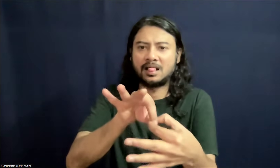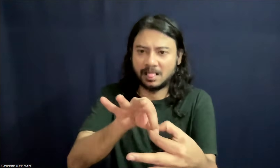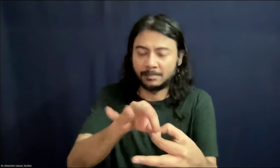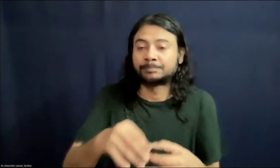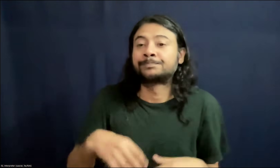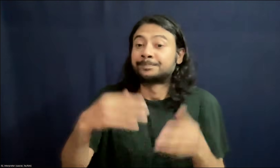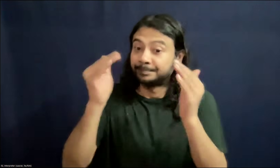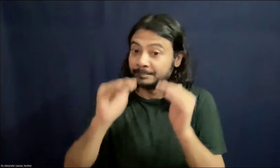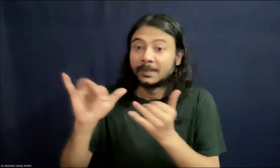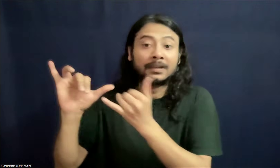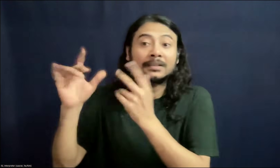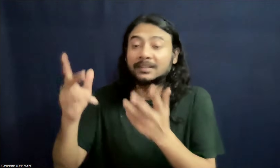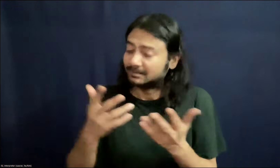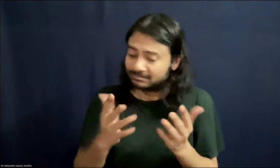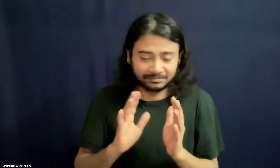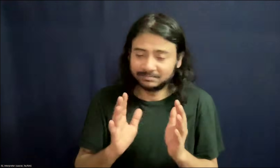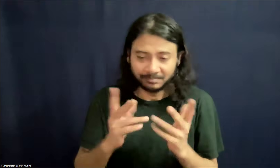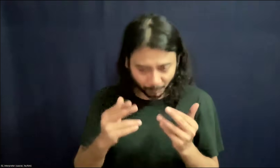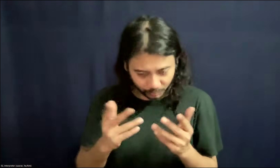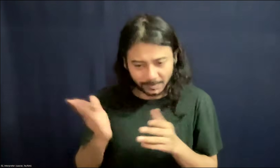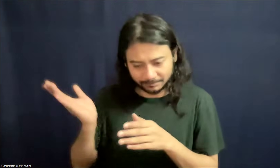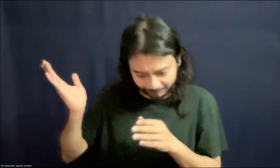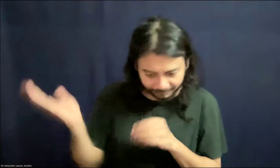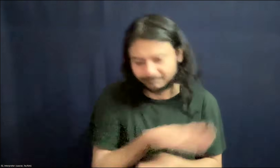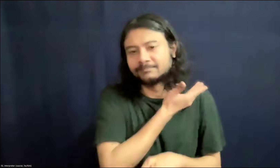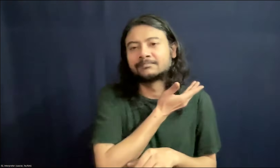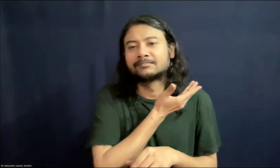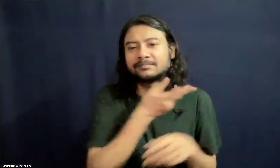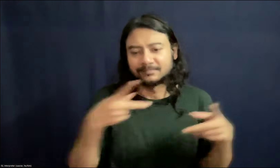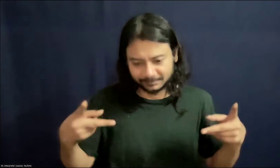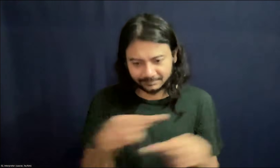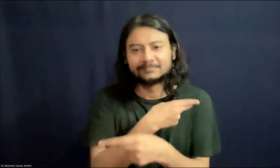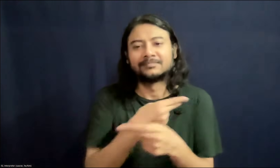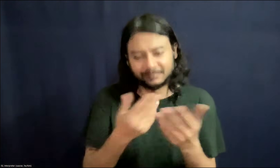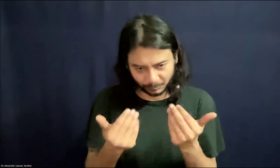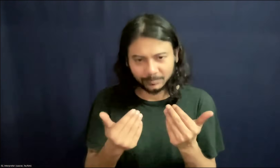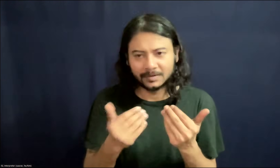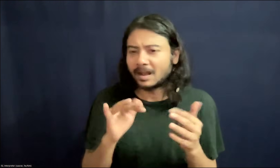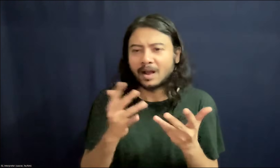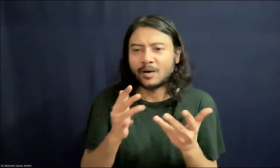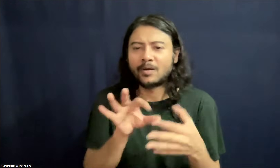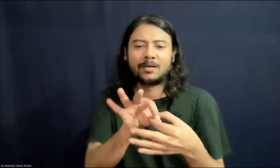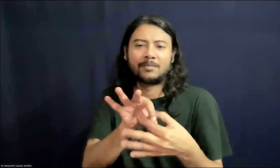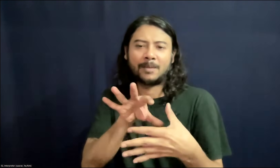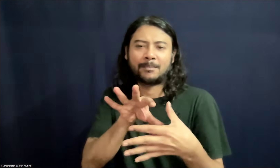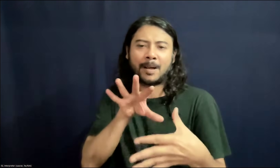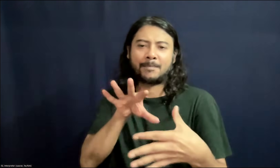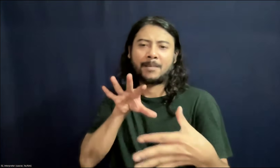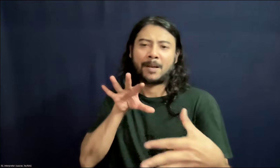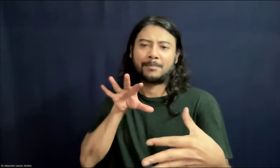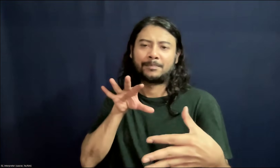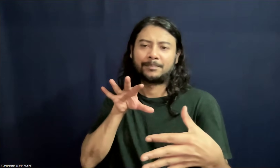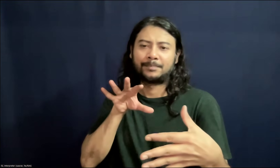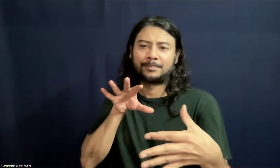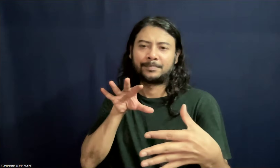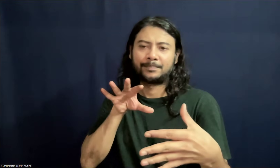tree by how? By detachment. Detachment means do everything in this world,